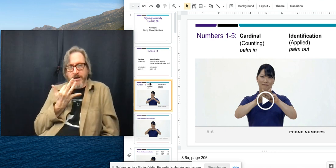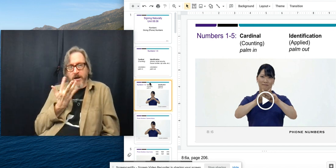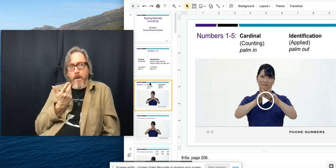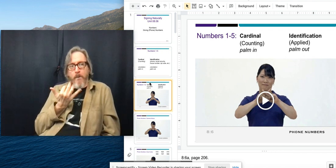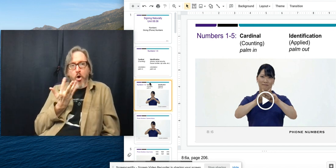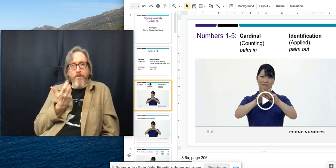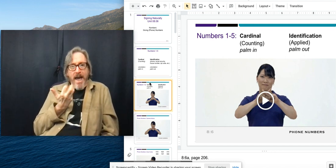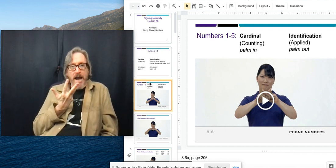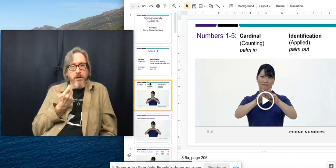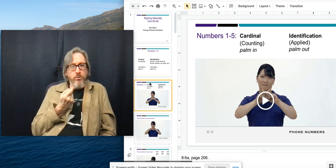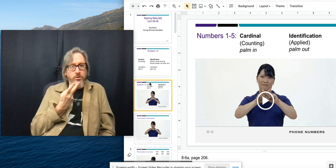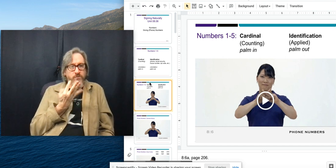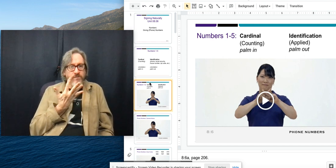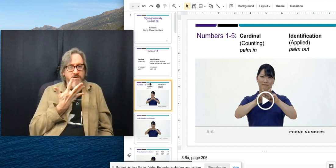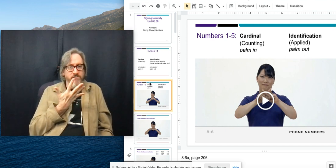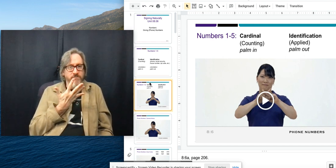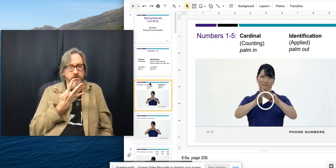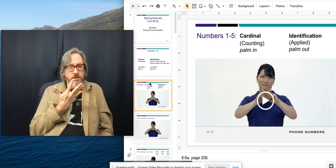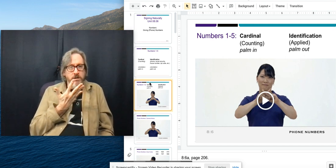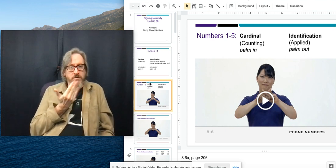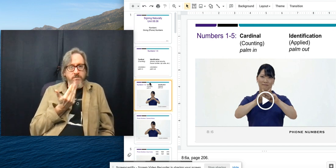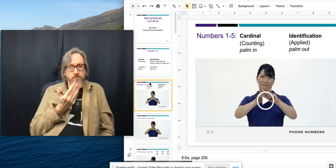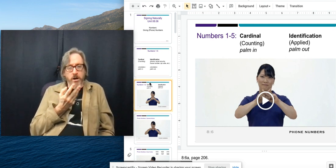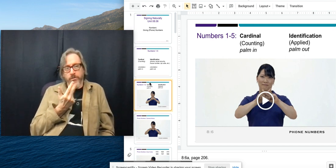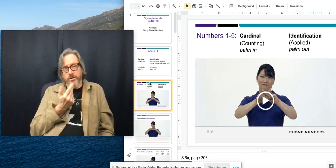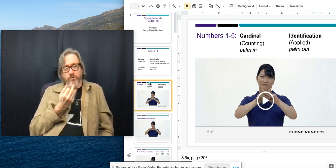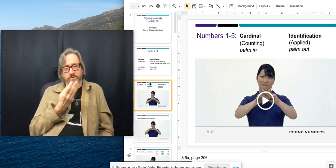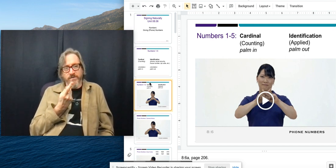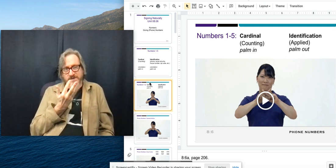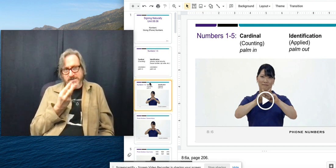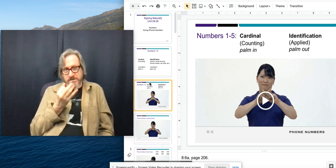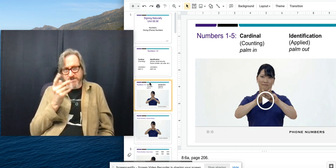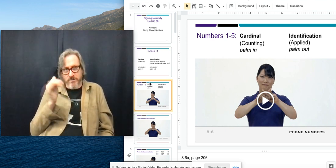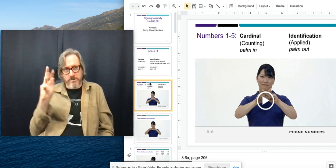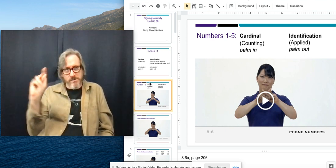to be palm back. 1, 2, 3, 4, 5. 13, 14,